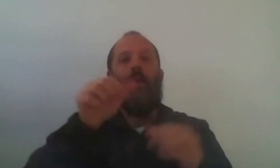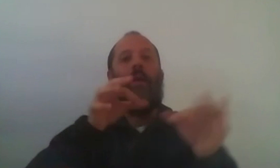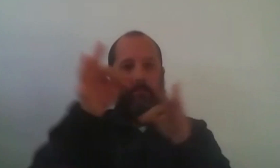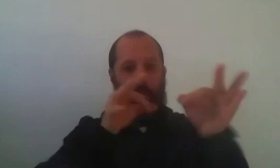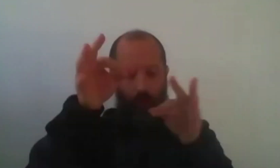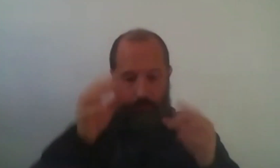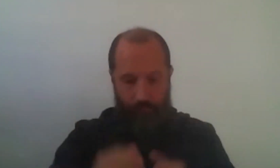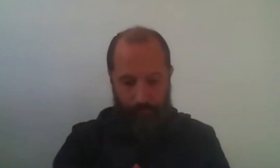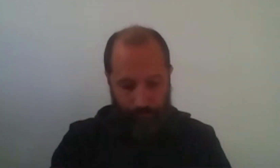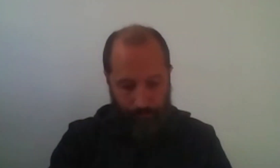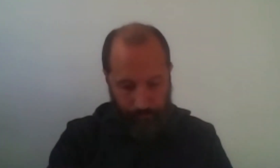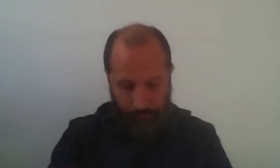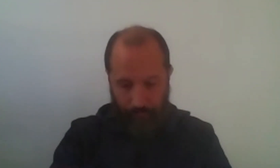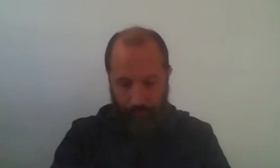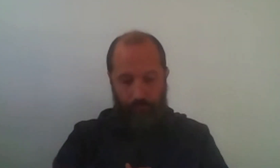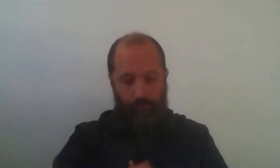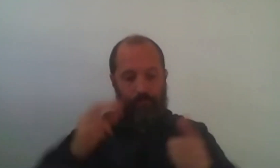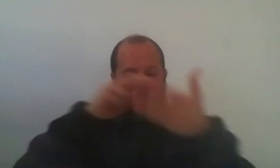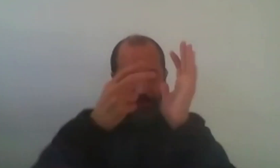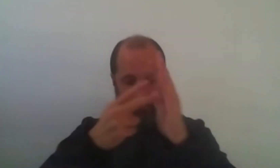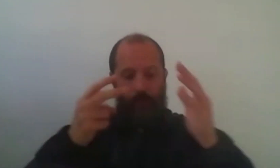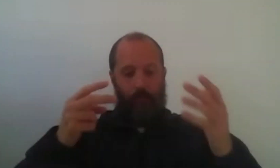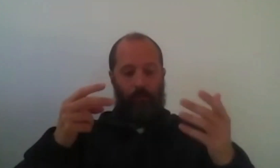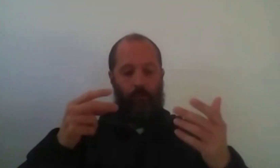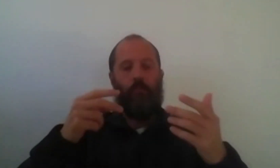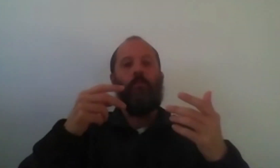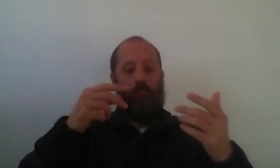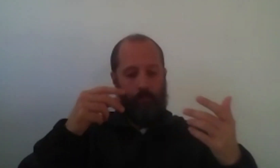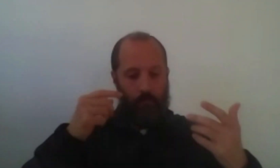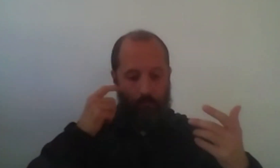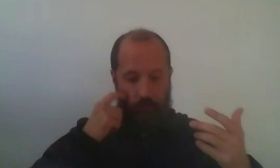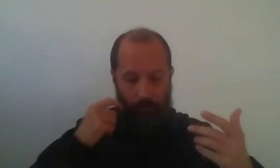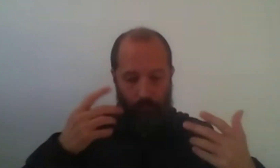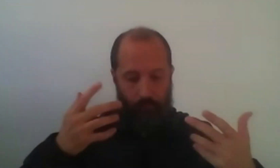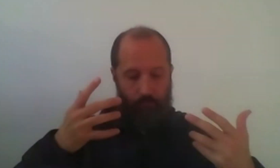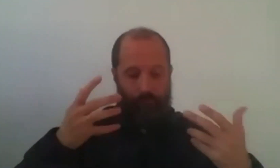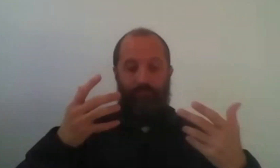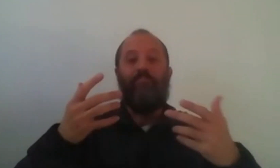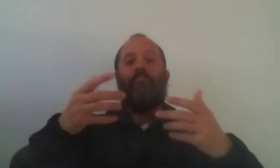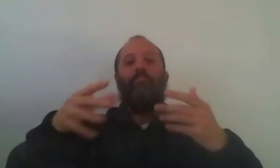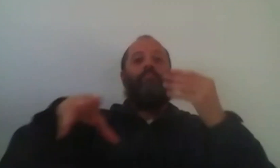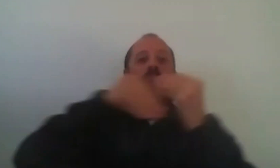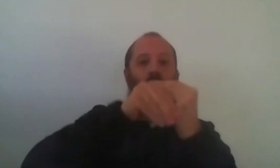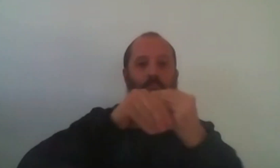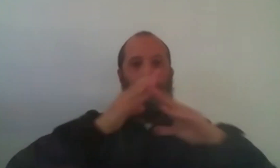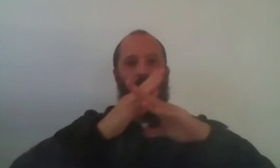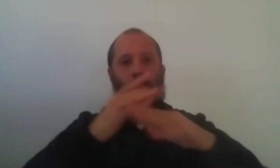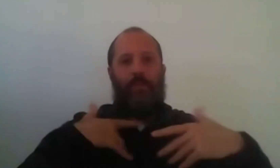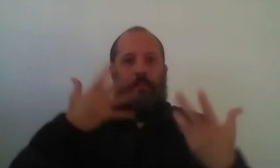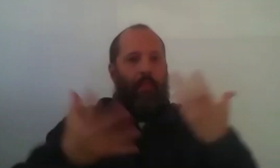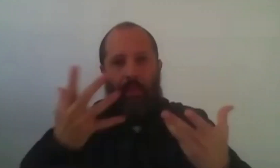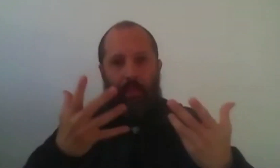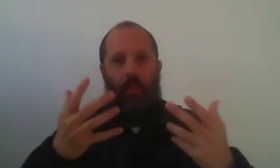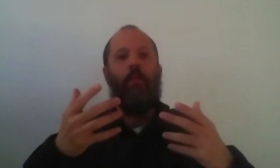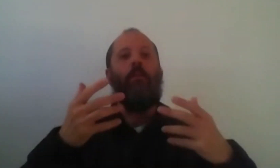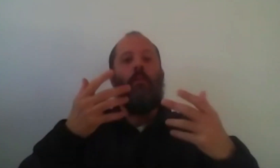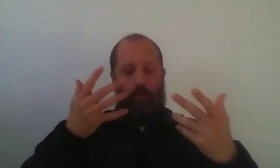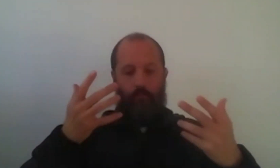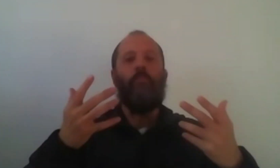people such as myself who rely heavily on ASL, which is 70% facial. So